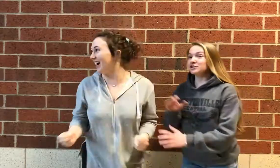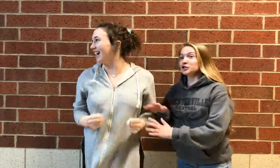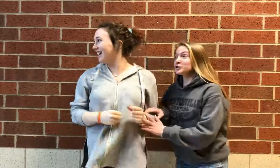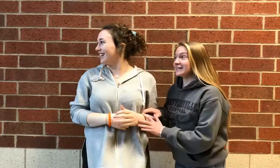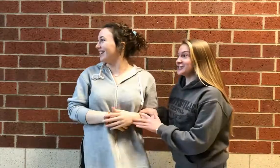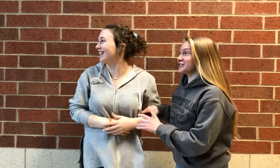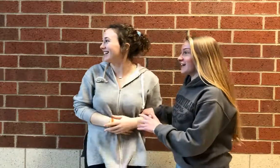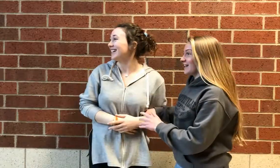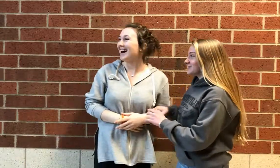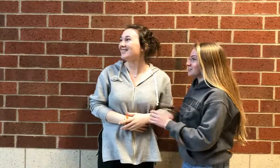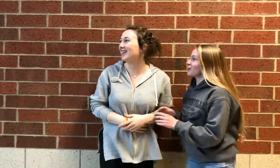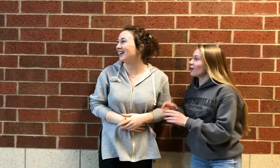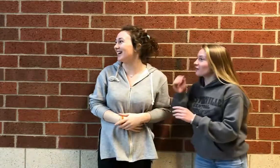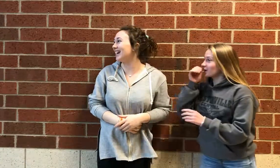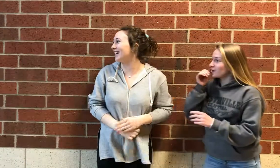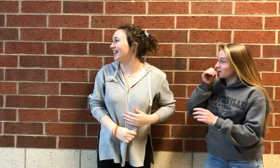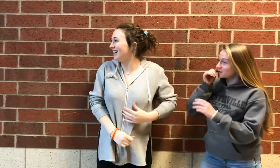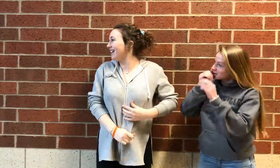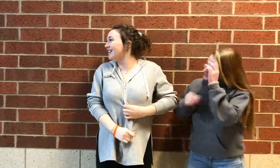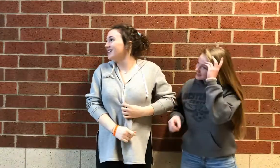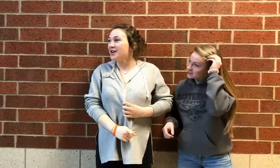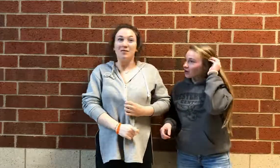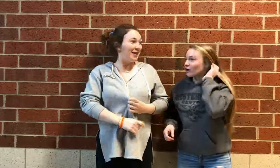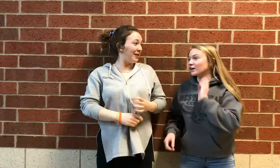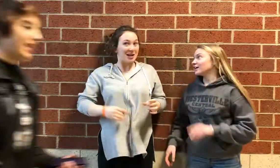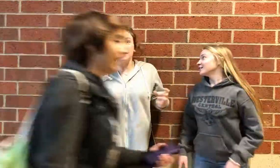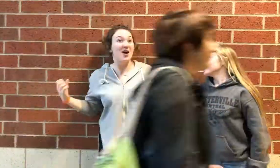It's okay. Easy. You call 1-800-SLEEPY. Sorry.